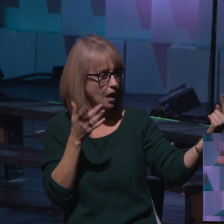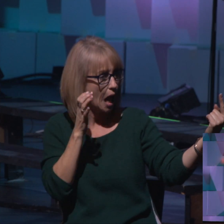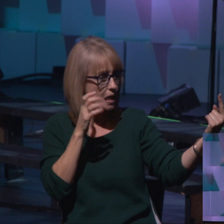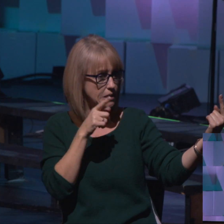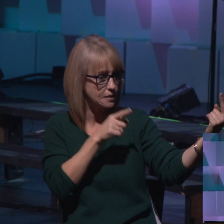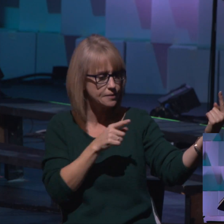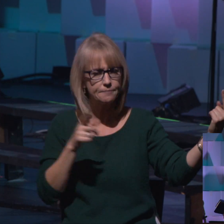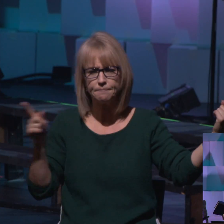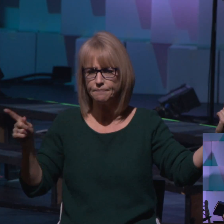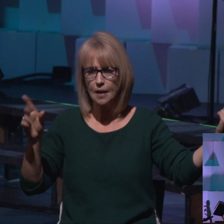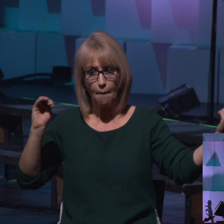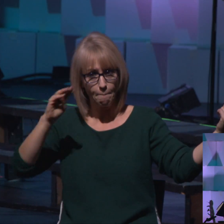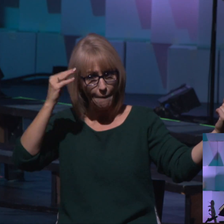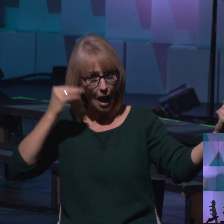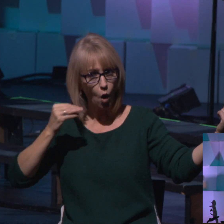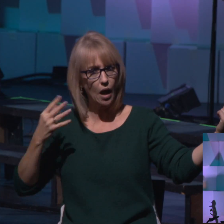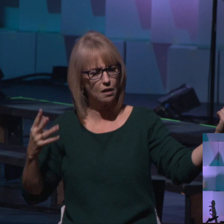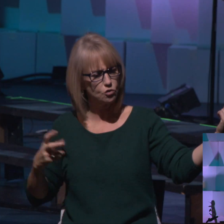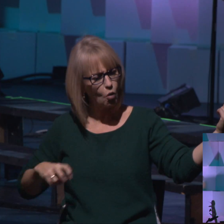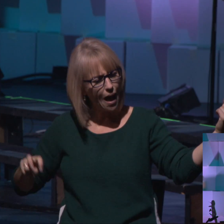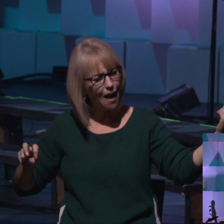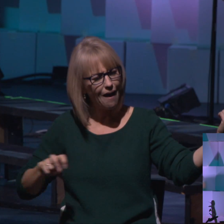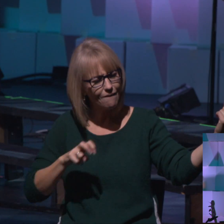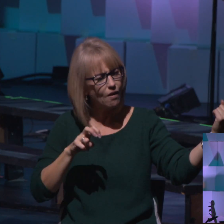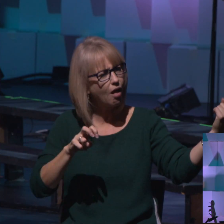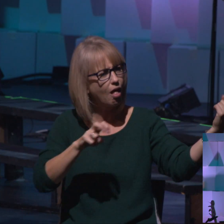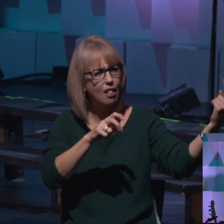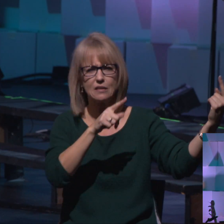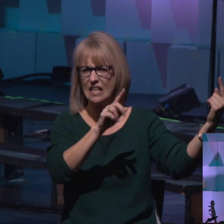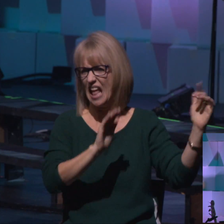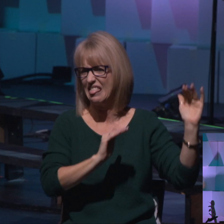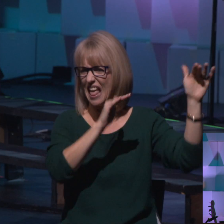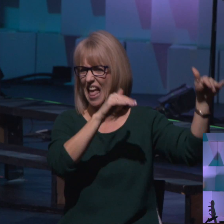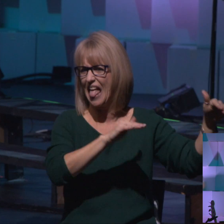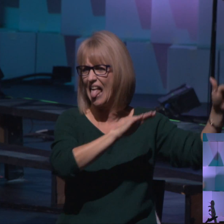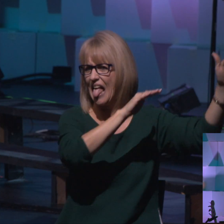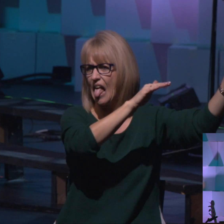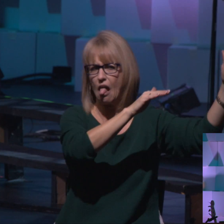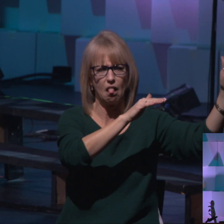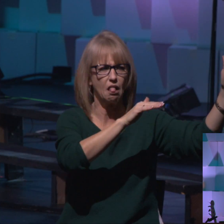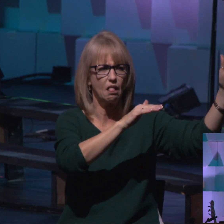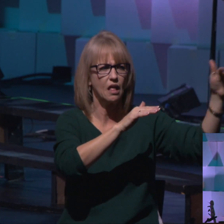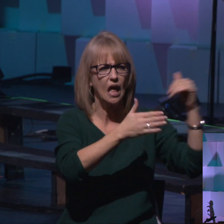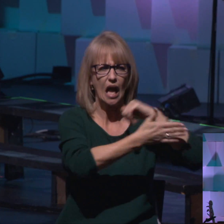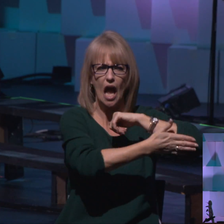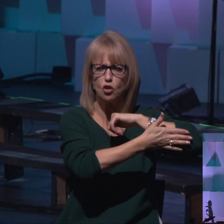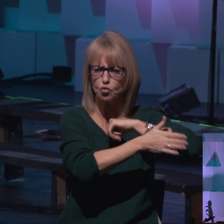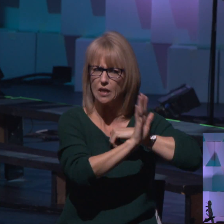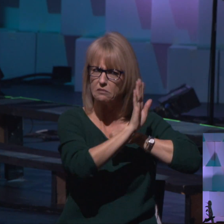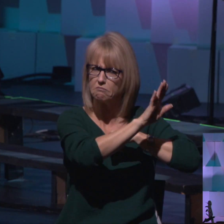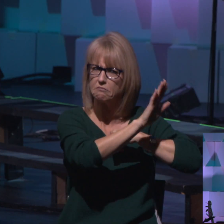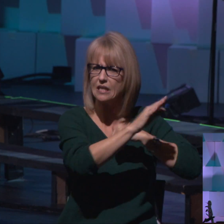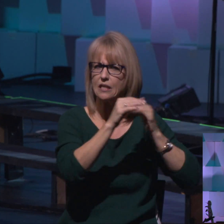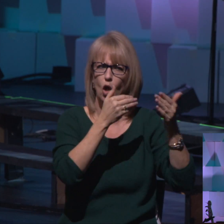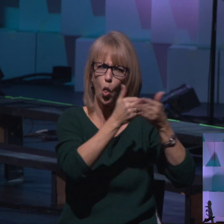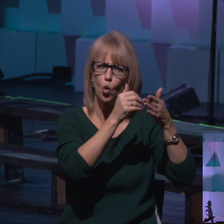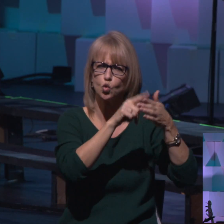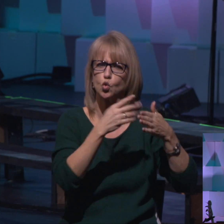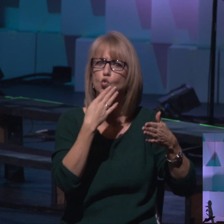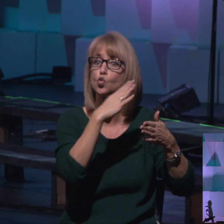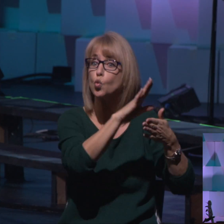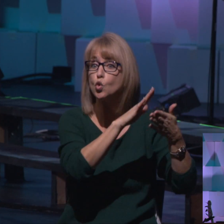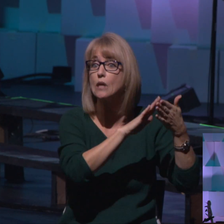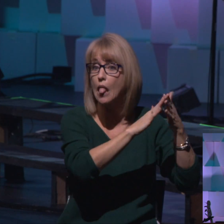there, she travels a long ways. It says it was in the hill country around Judea, which is down in Jerusalem. So